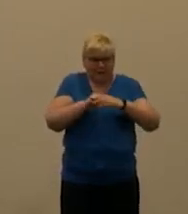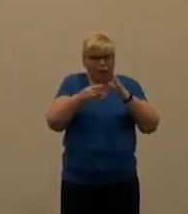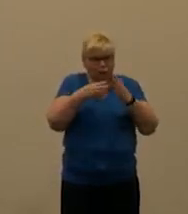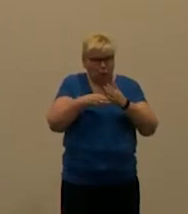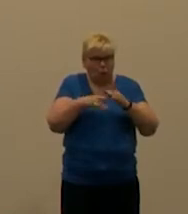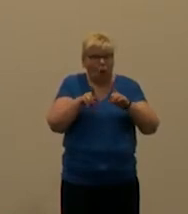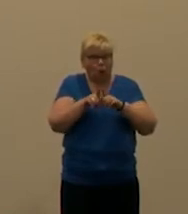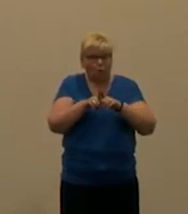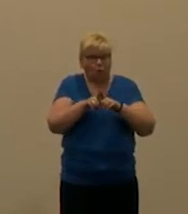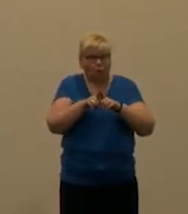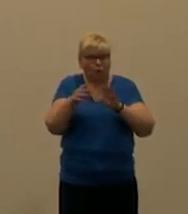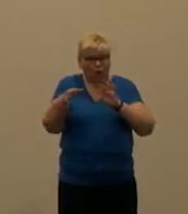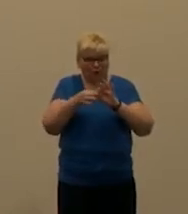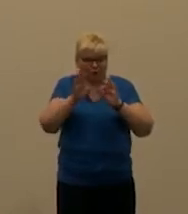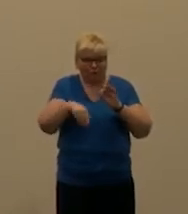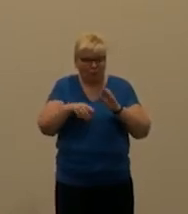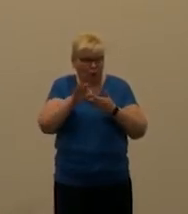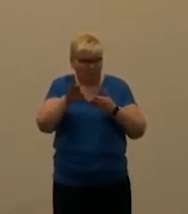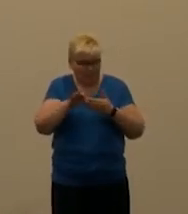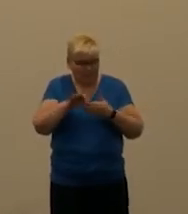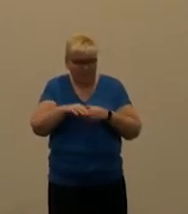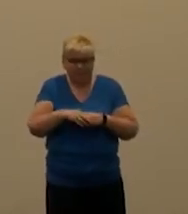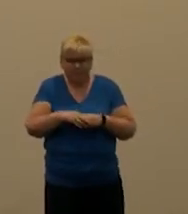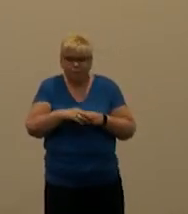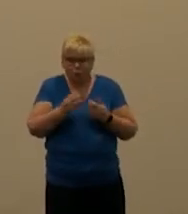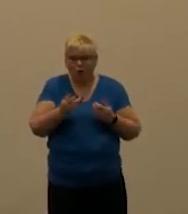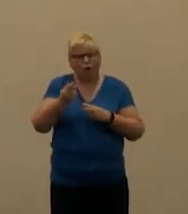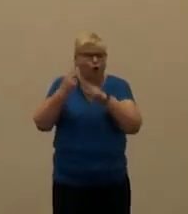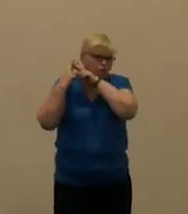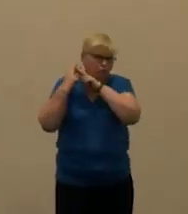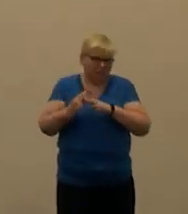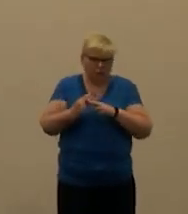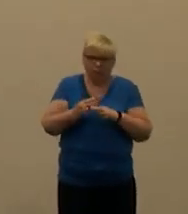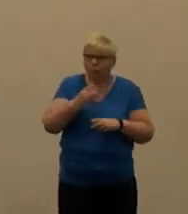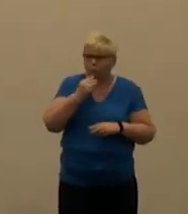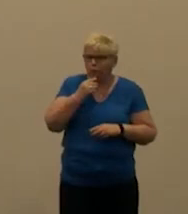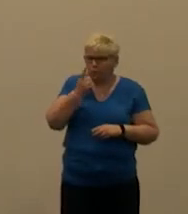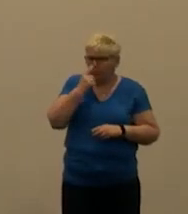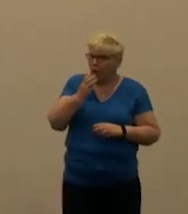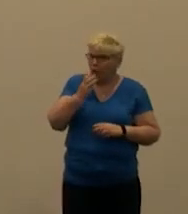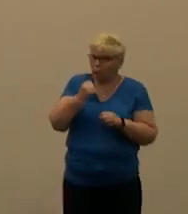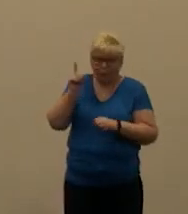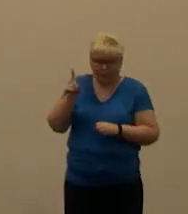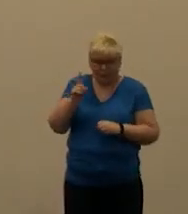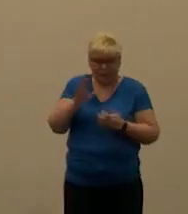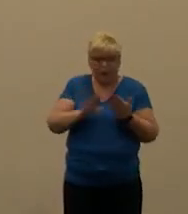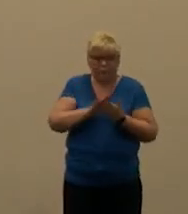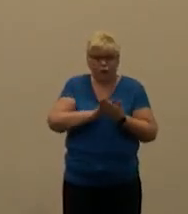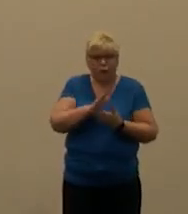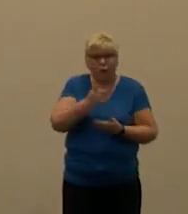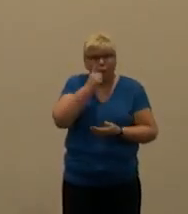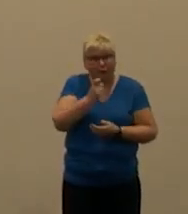the connection from the branch offices. What is the traditional way before Virtual WAN? You can do this in this way, so we